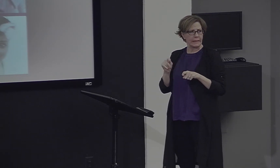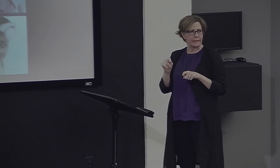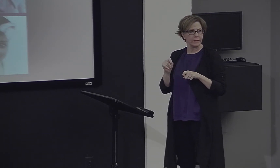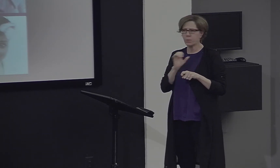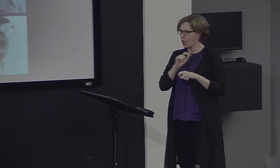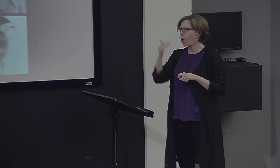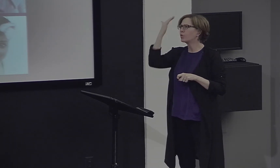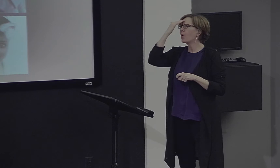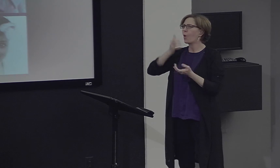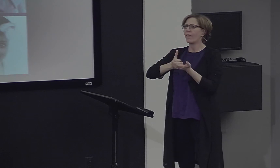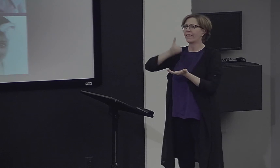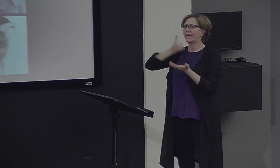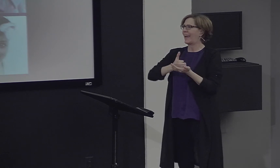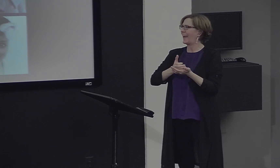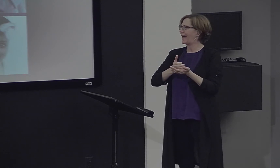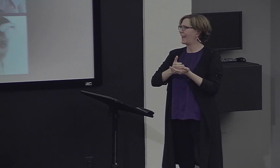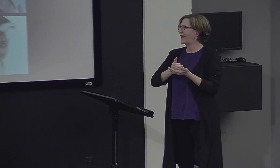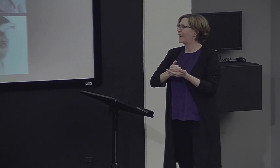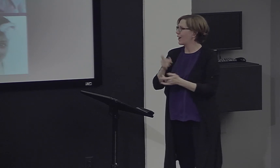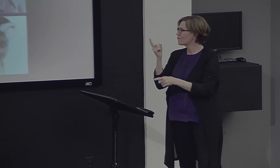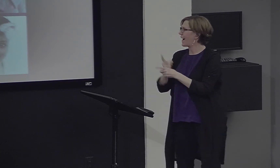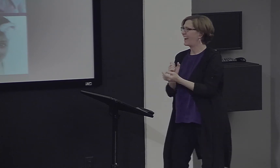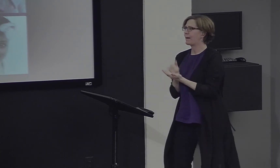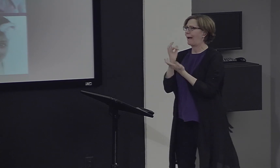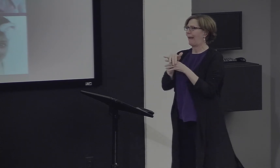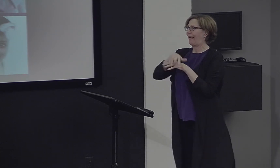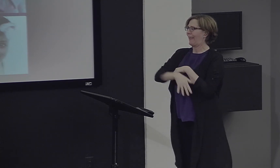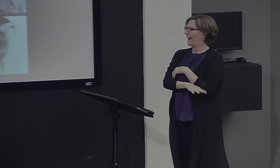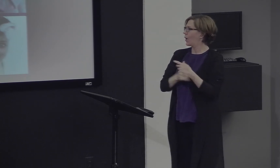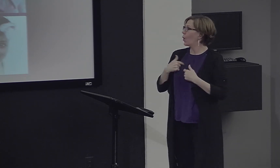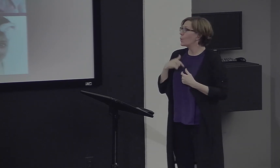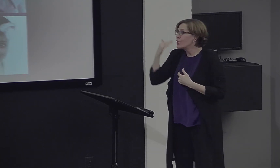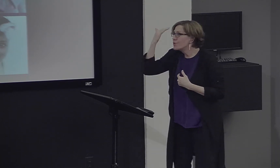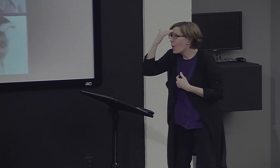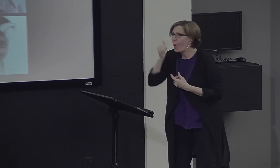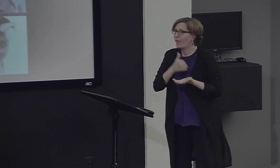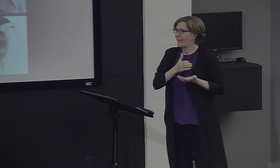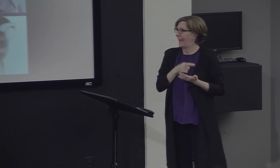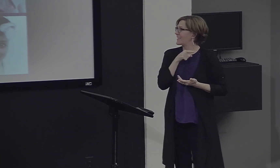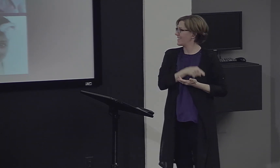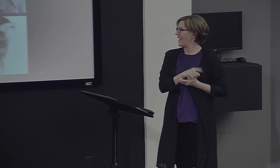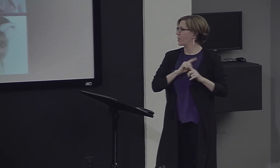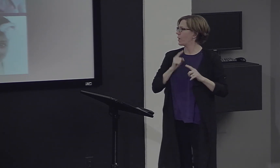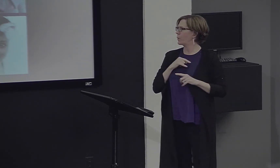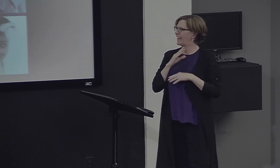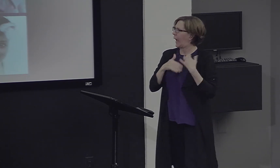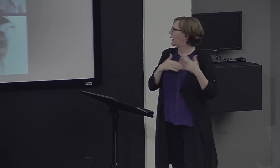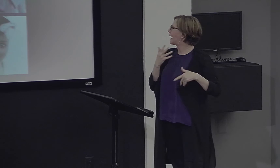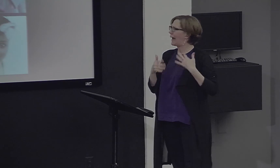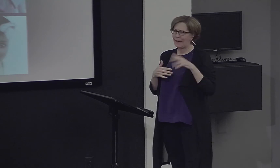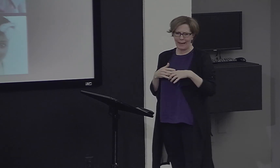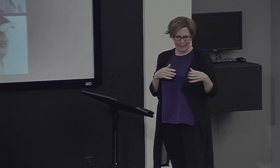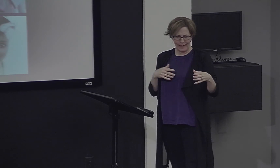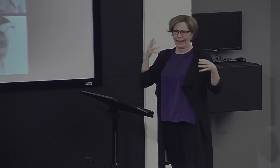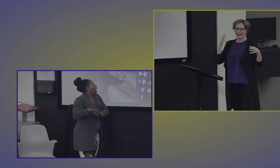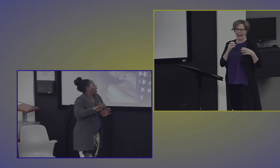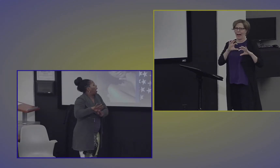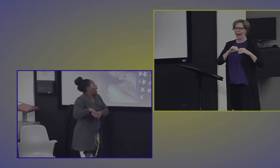opened. I feel we did it. We've all known that the can was Right. sitting there. They're out. They're But the crawling worms- all over the place. But the can is open.